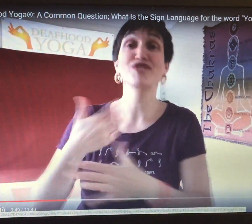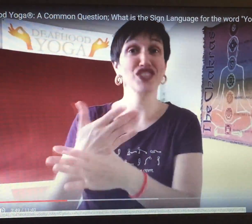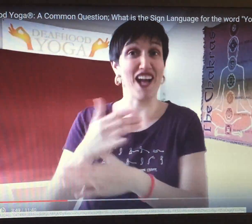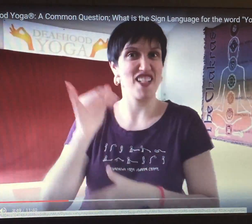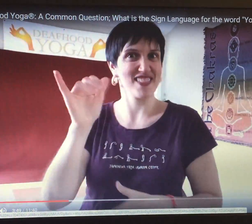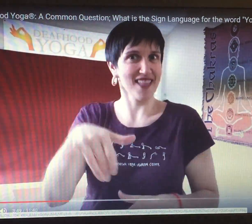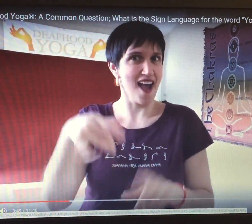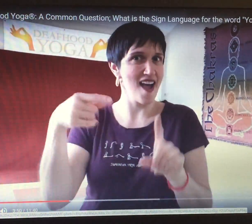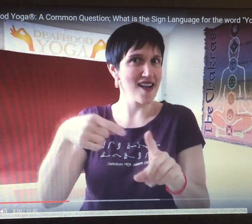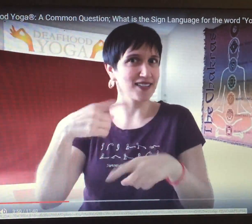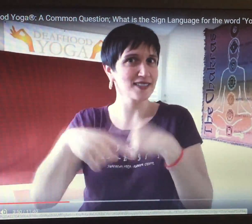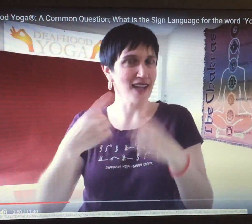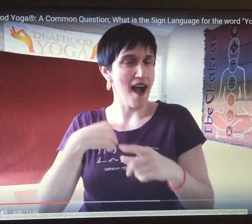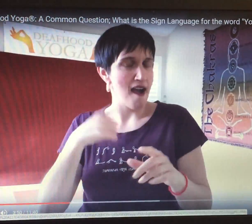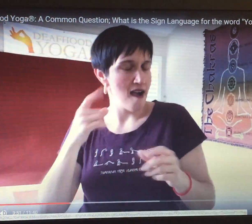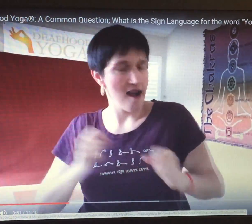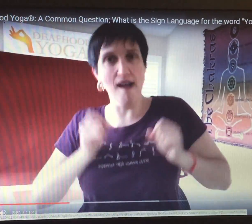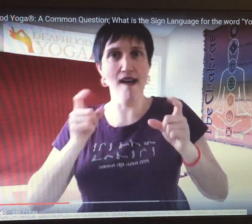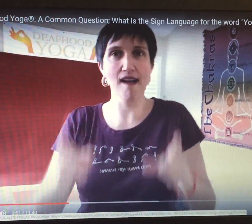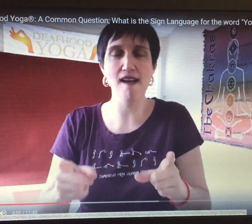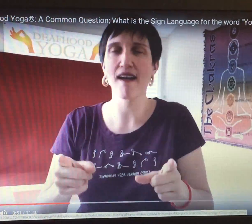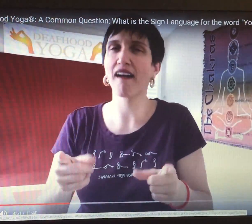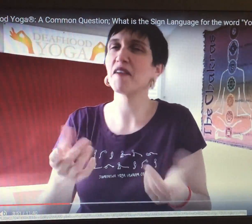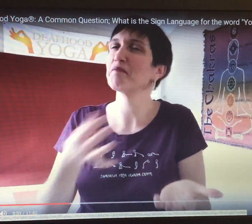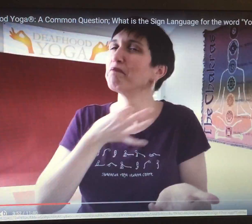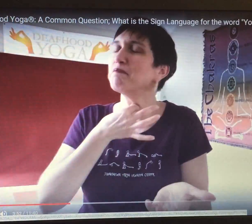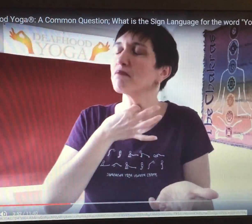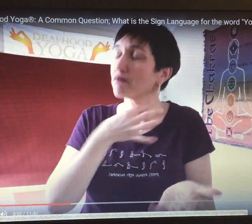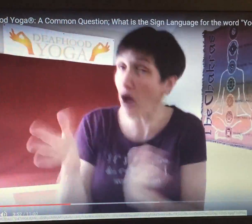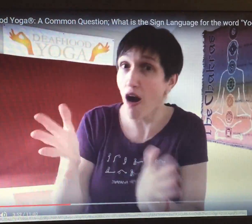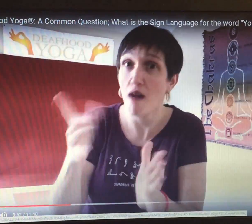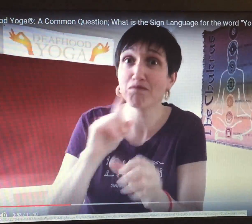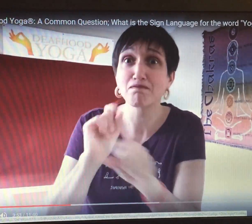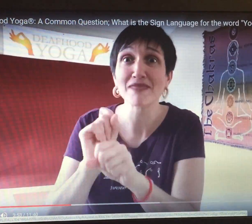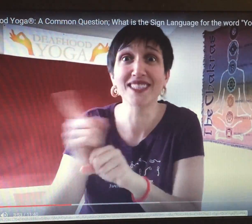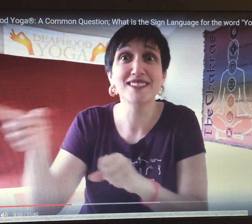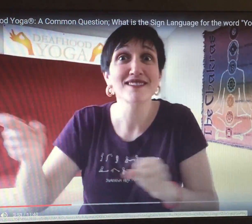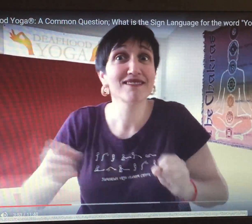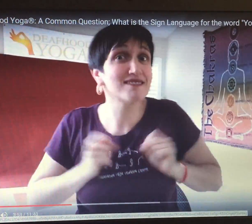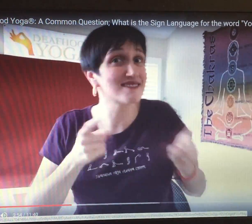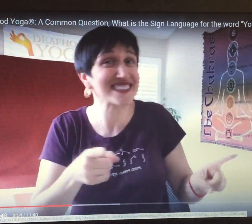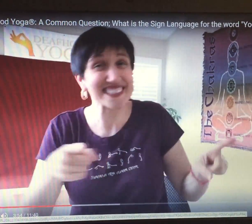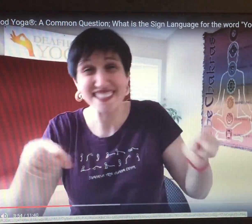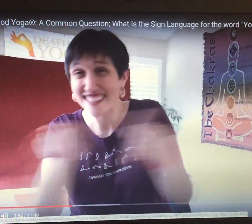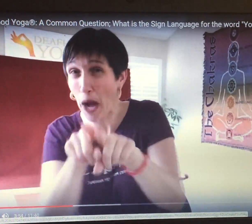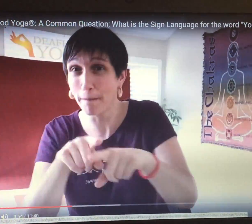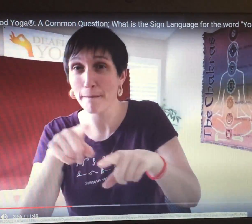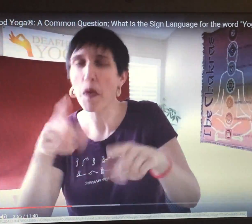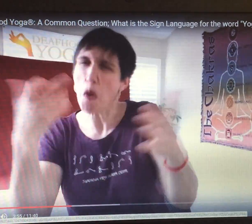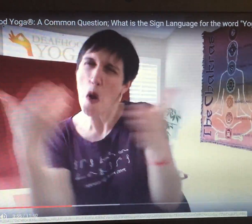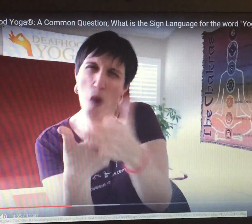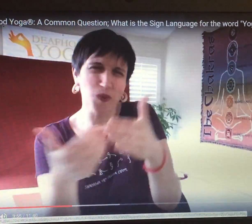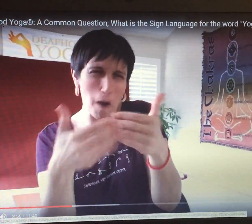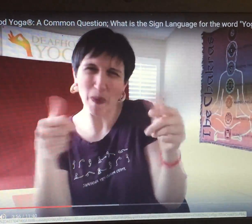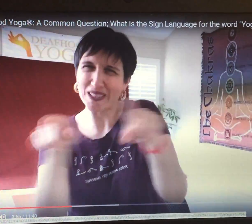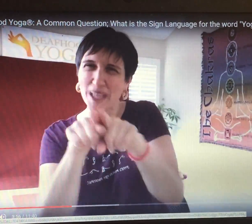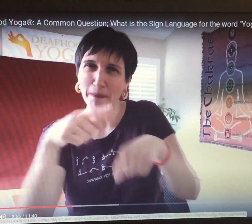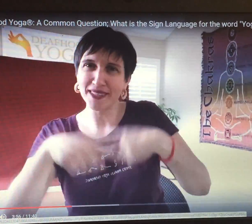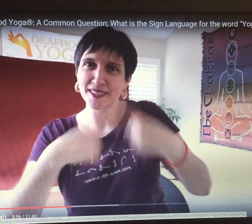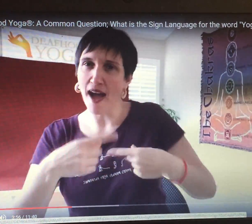We chatted, we shared that sign, and they almost had exactly